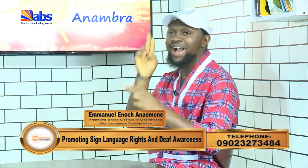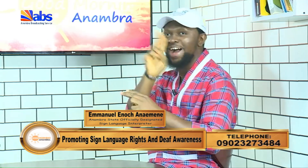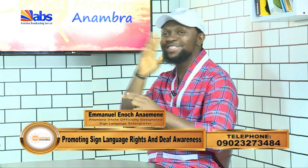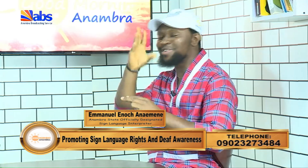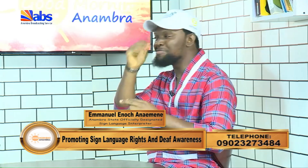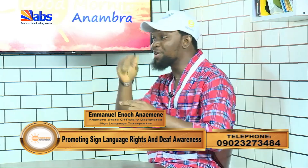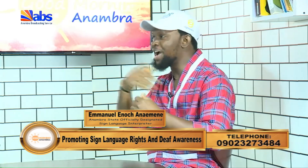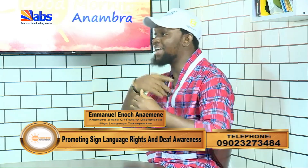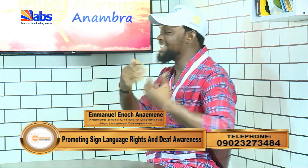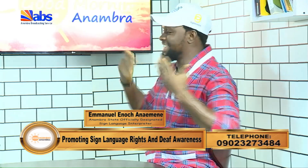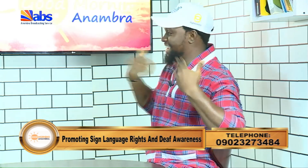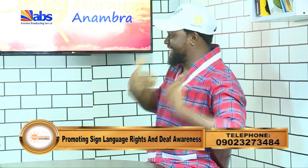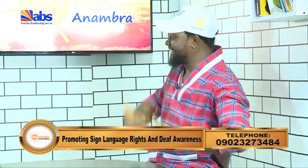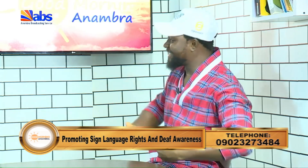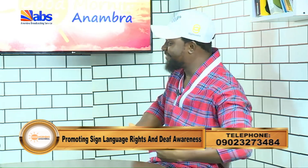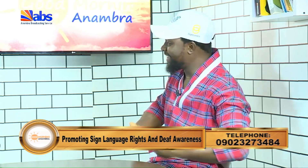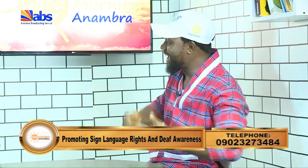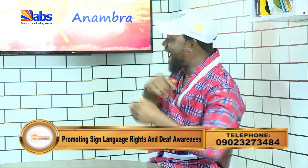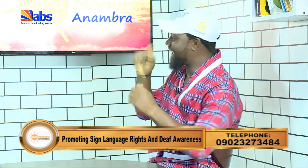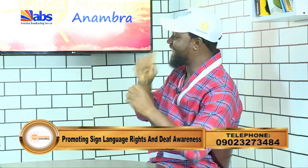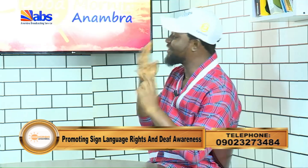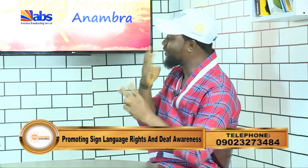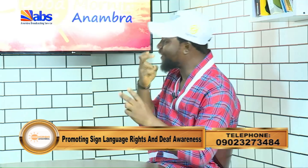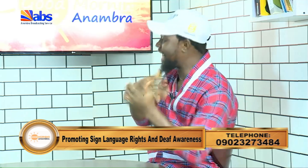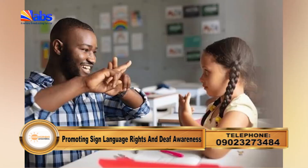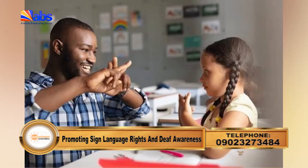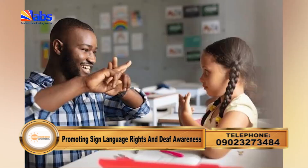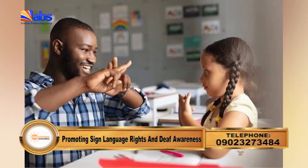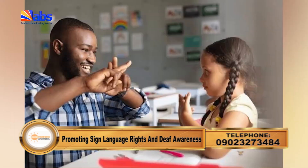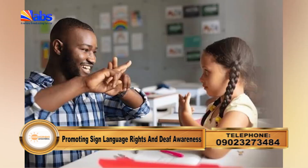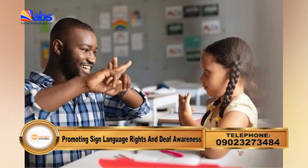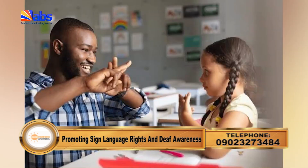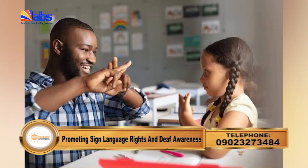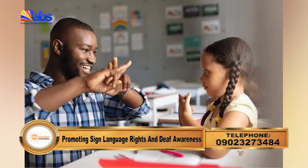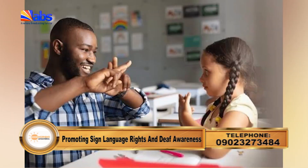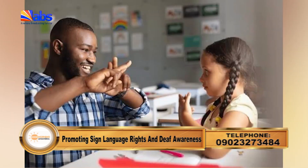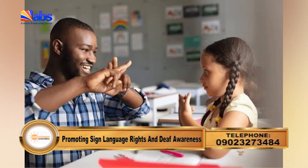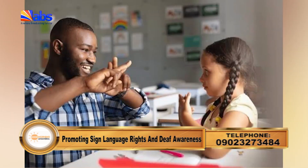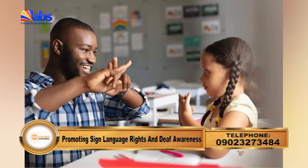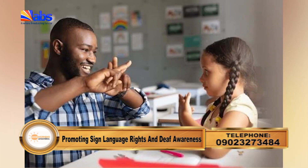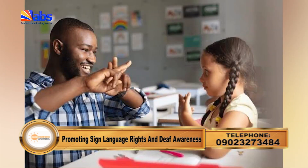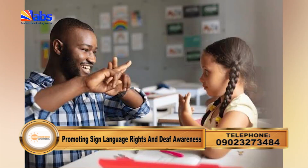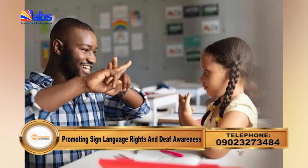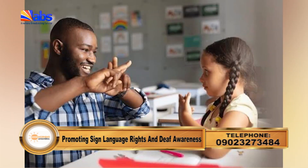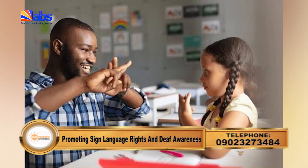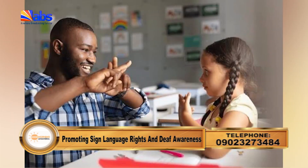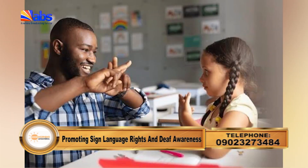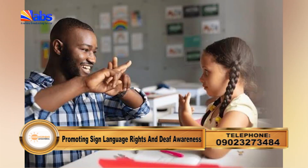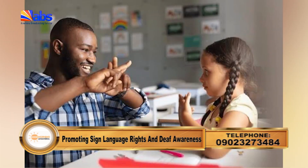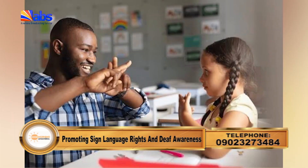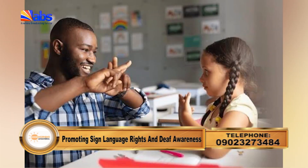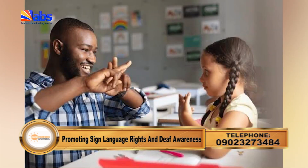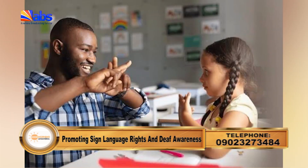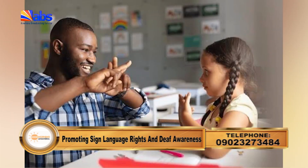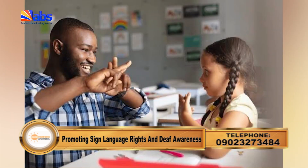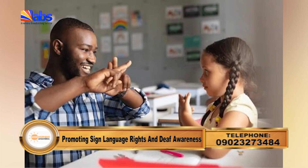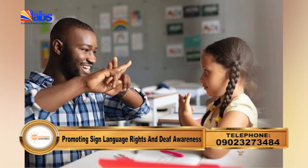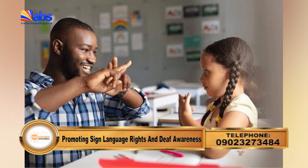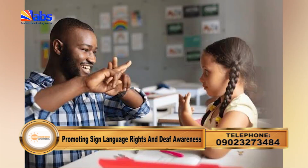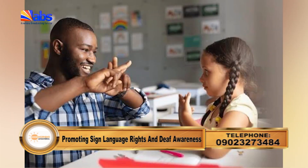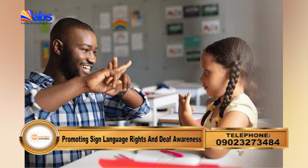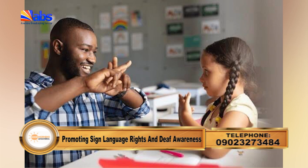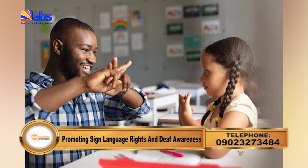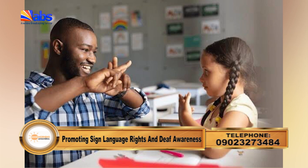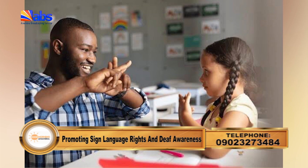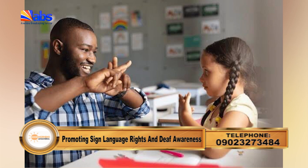very handsome boy, and this is me. I can talk, I can sign. Then secondly, right to education. They should be given the